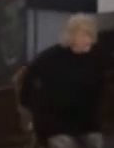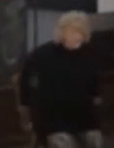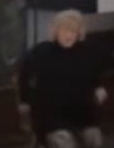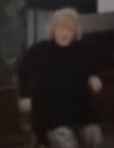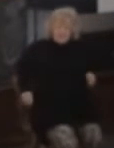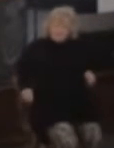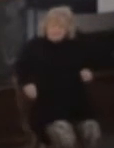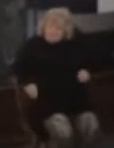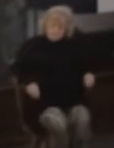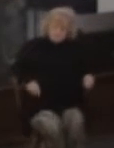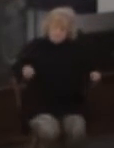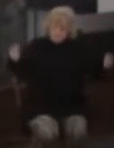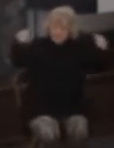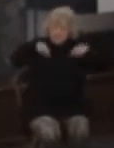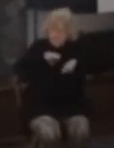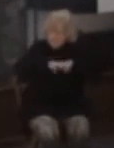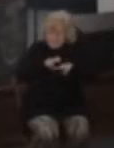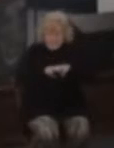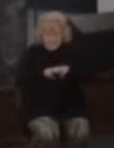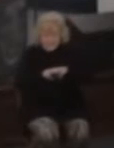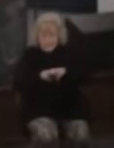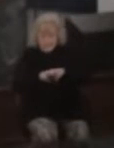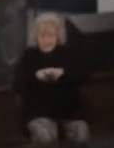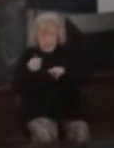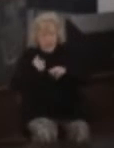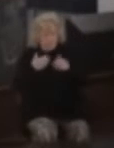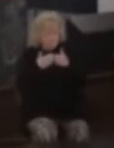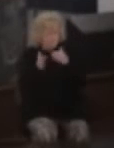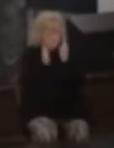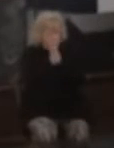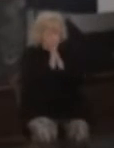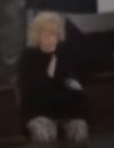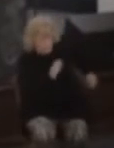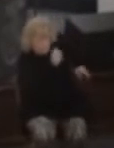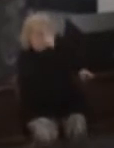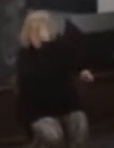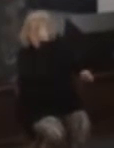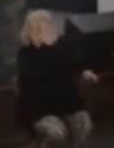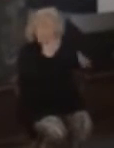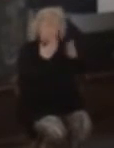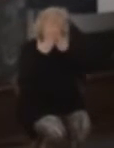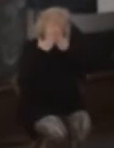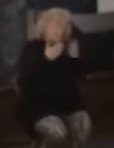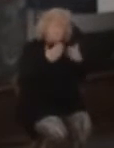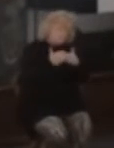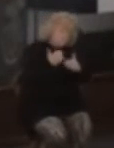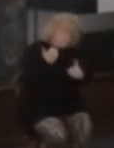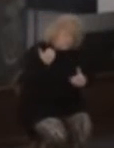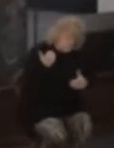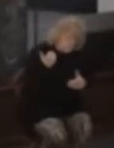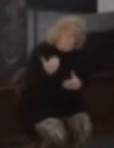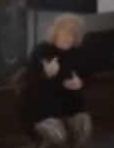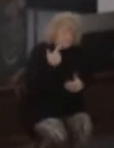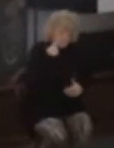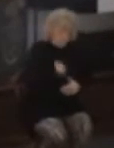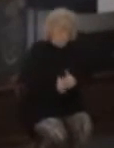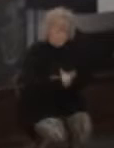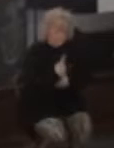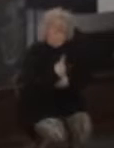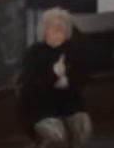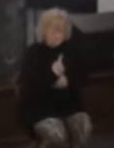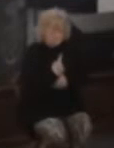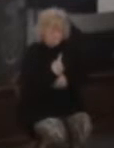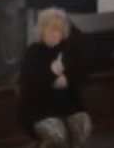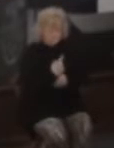And while you're coming back to your seats, I'll go ahead and pray. Father, thank you so much for this morning. Thank you